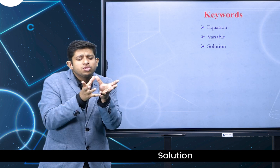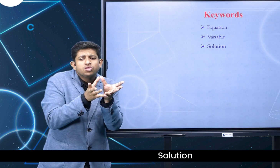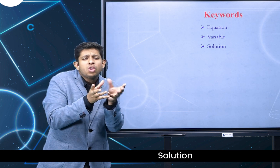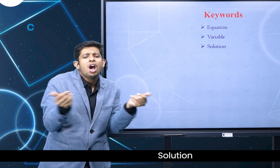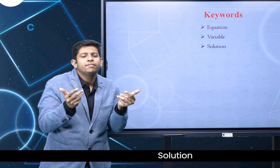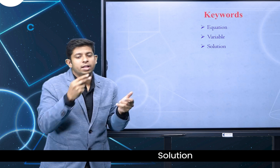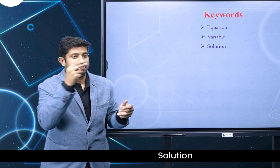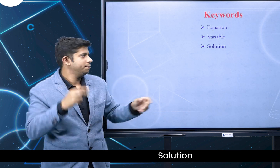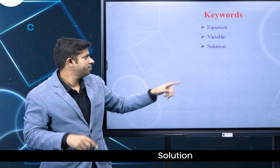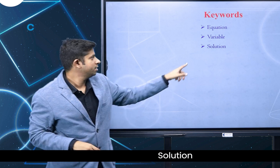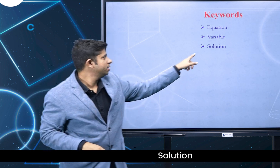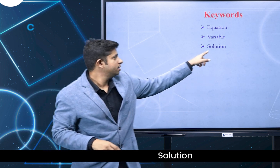solution,